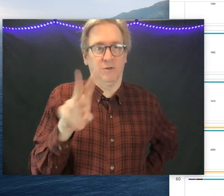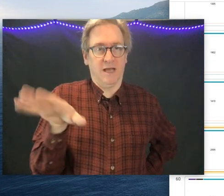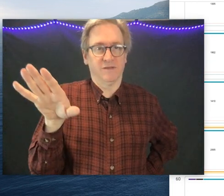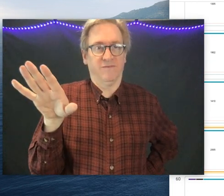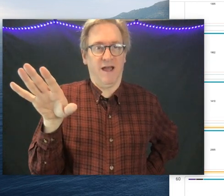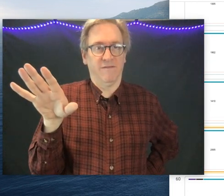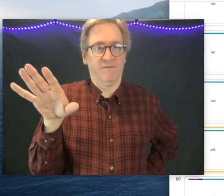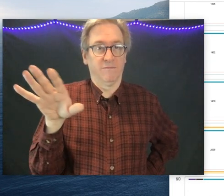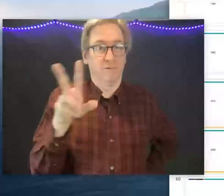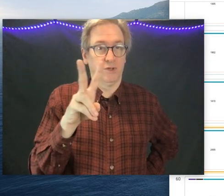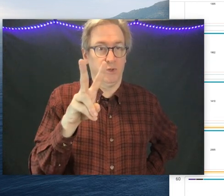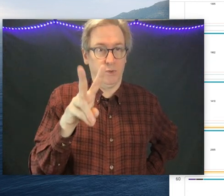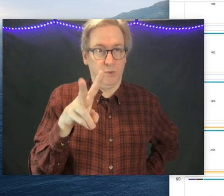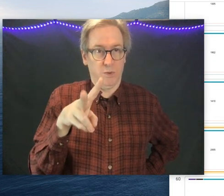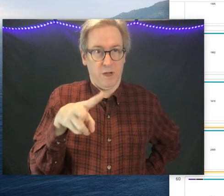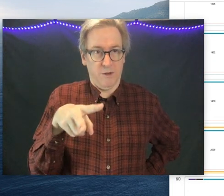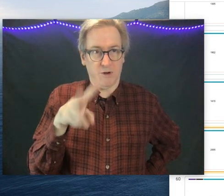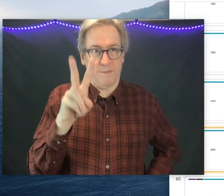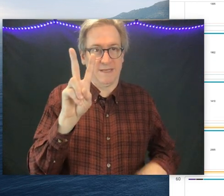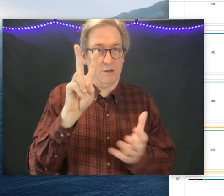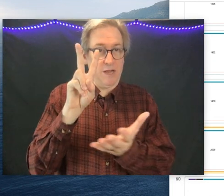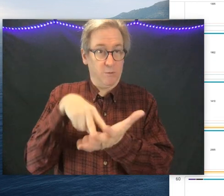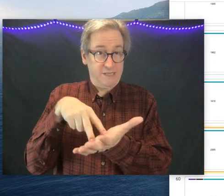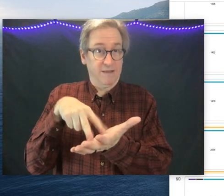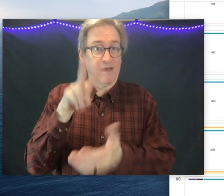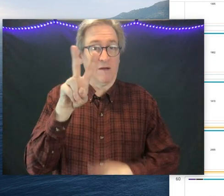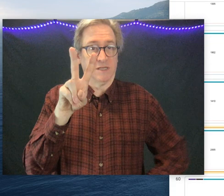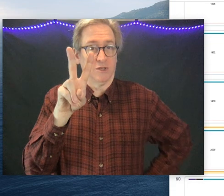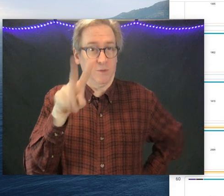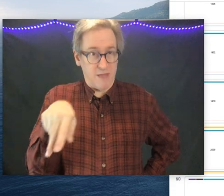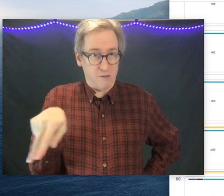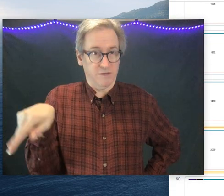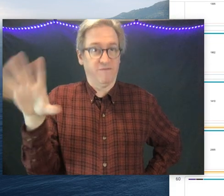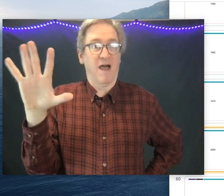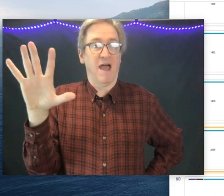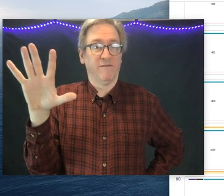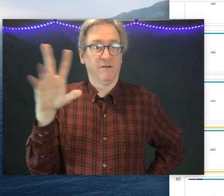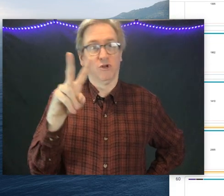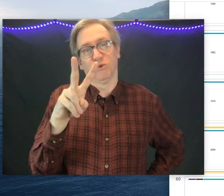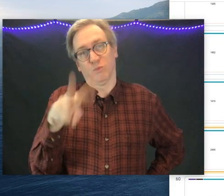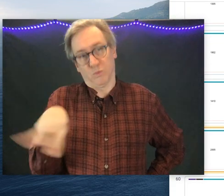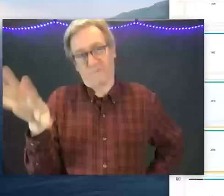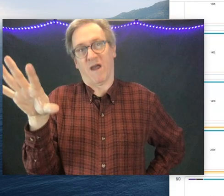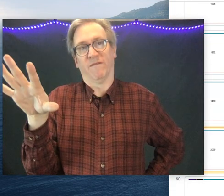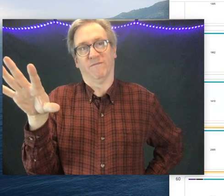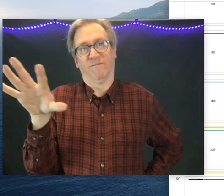go 2005, 2, and drop it down like we're saying 1000, 2005.